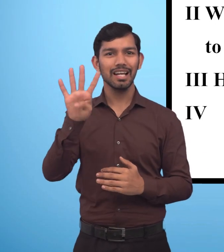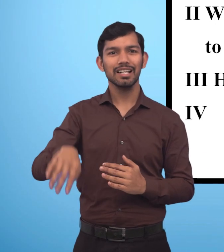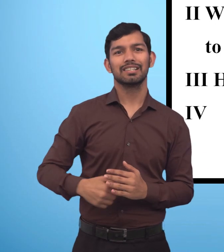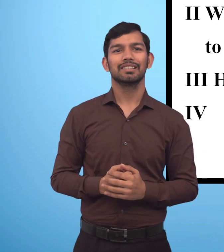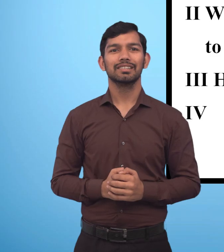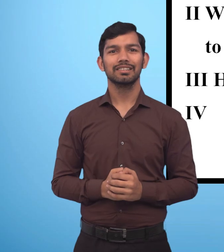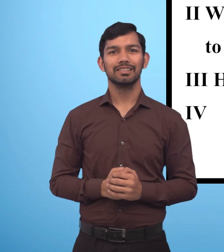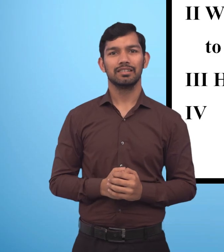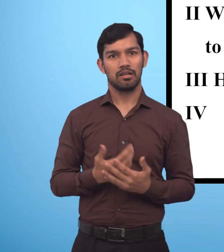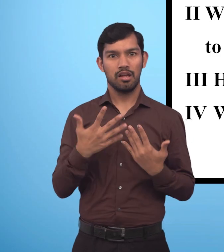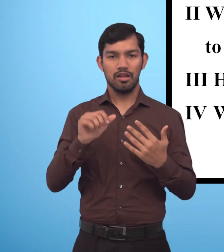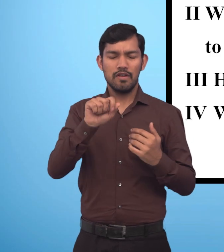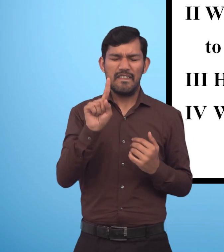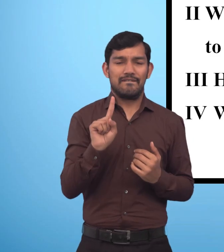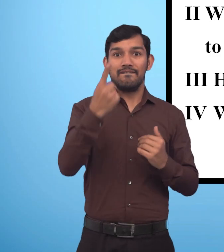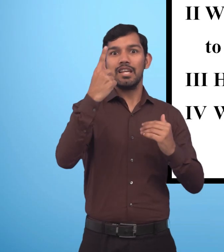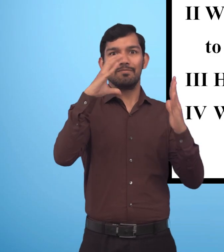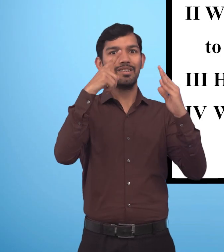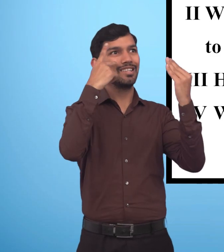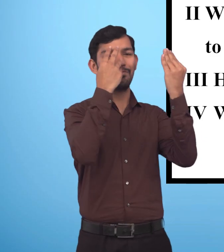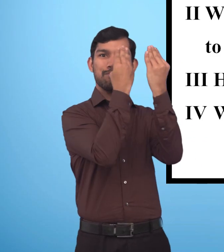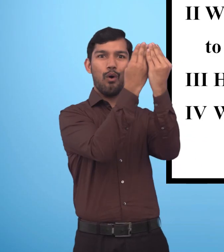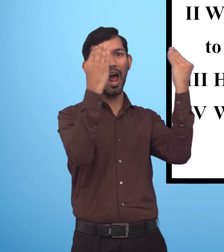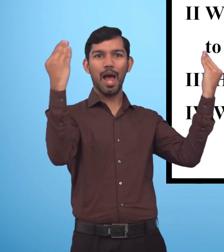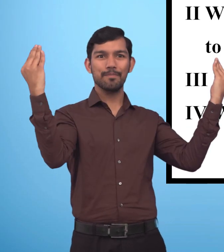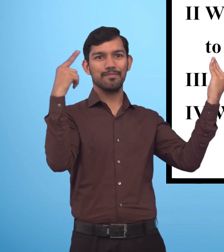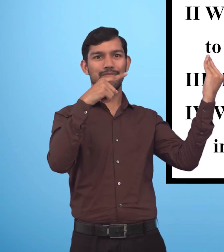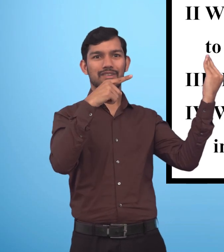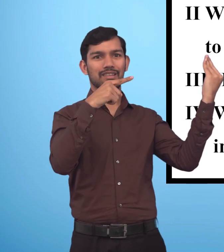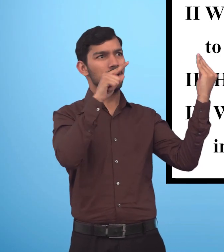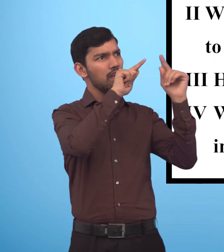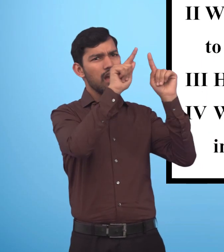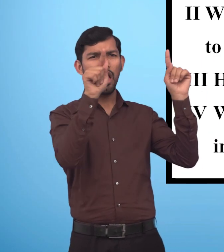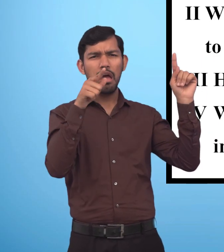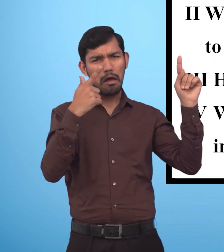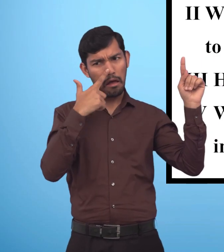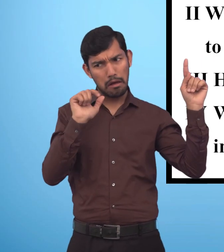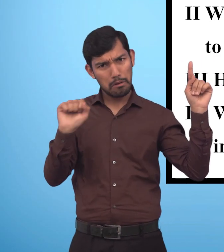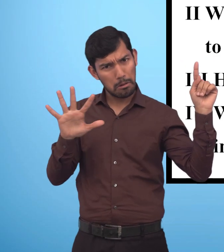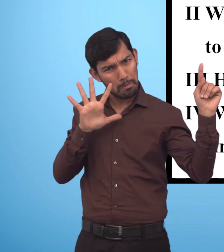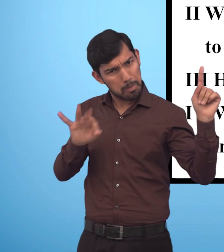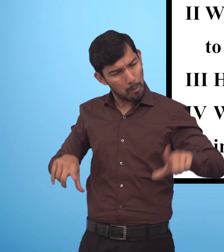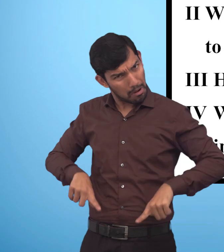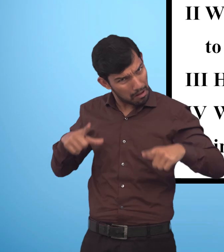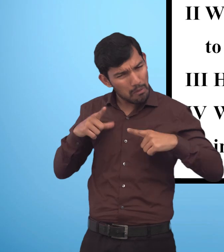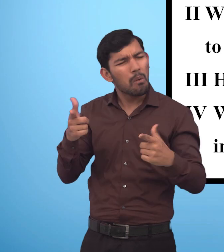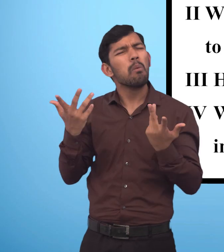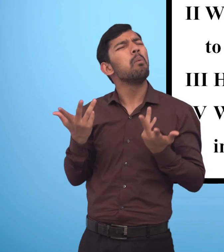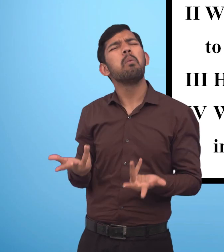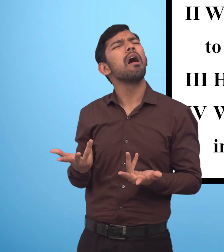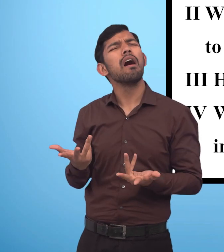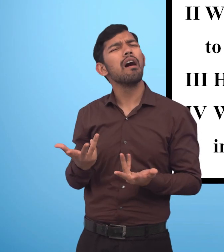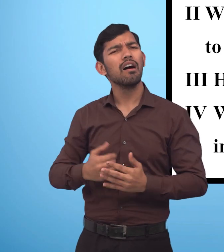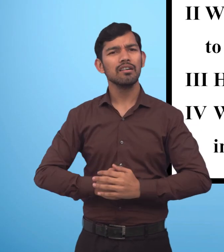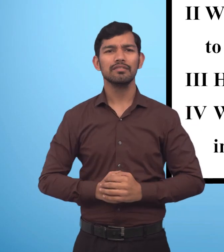4. Why was the first state exhibition an important event in Ila's life?